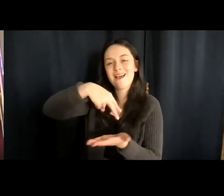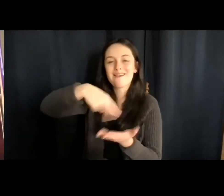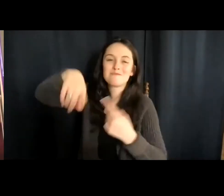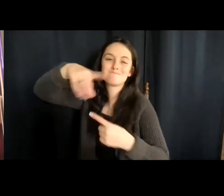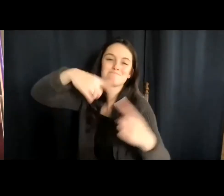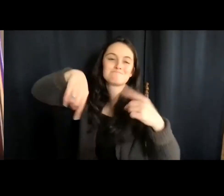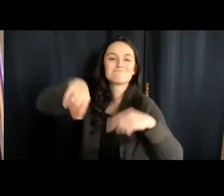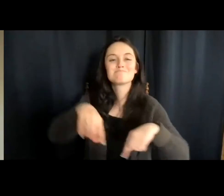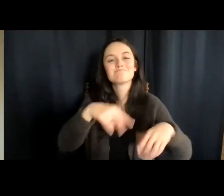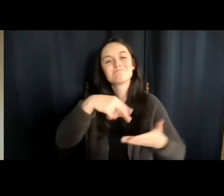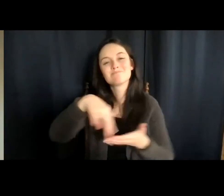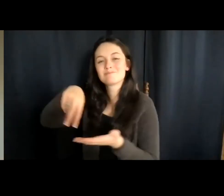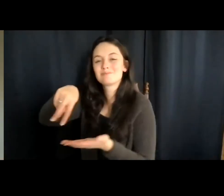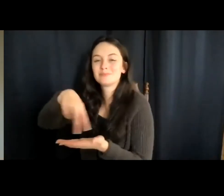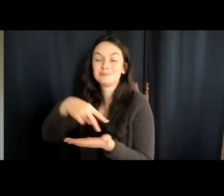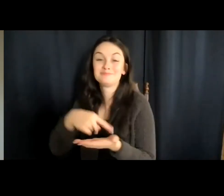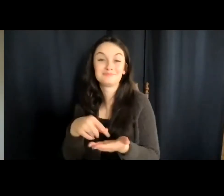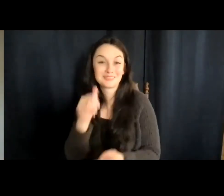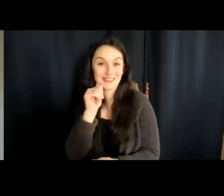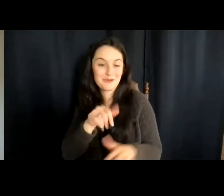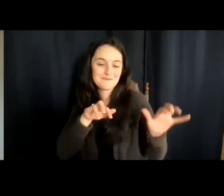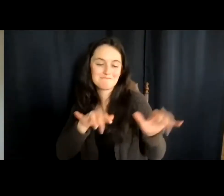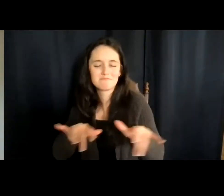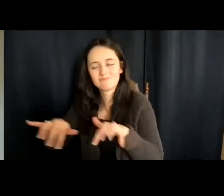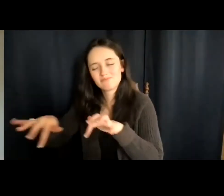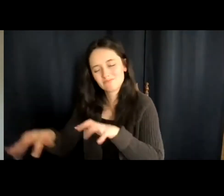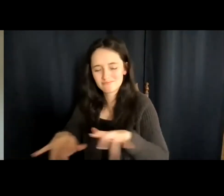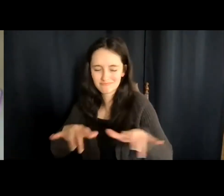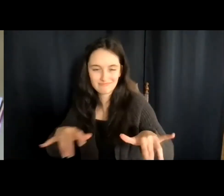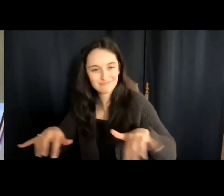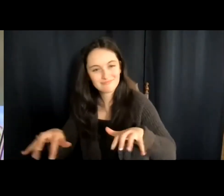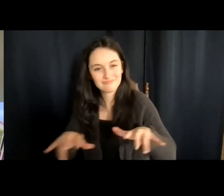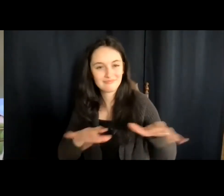So she's playing the piano over there.